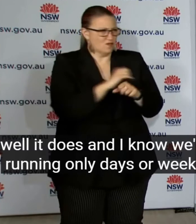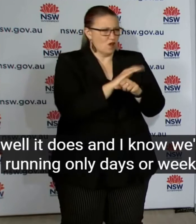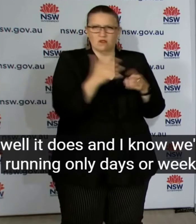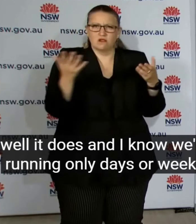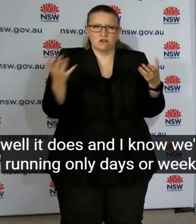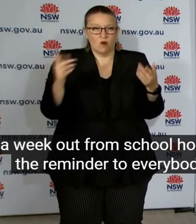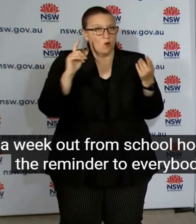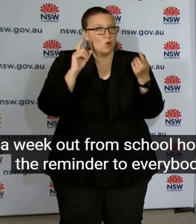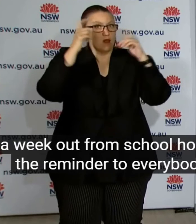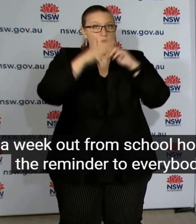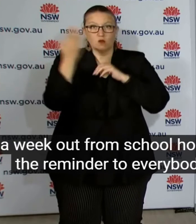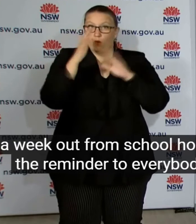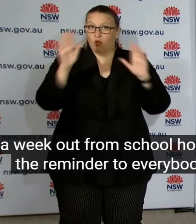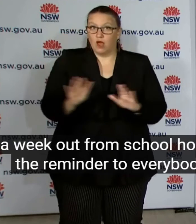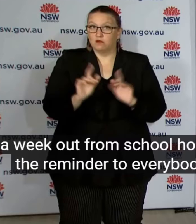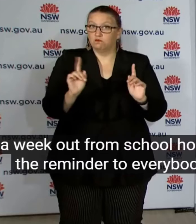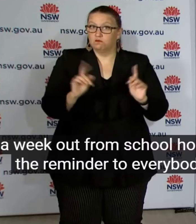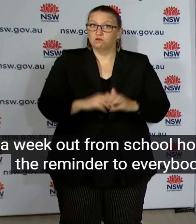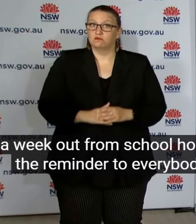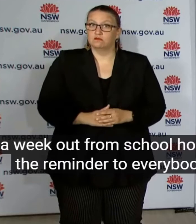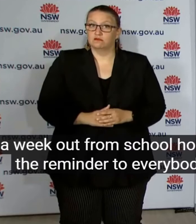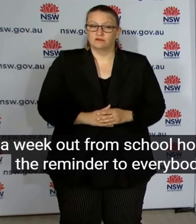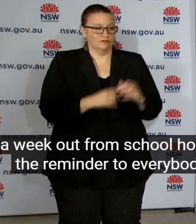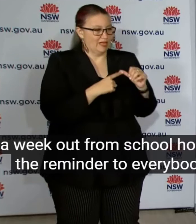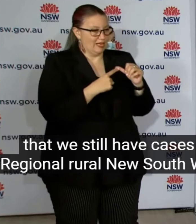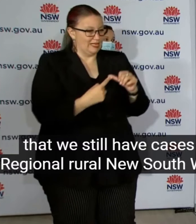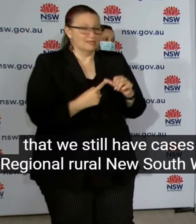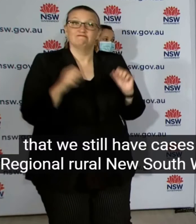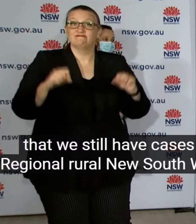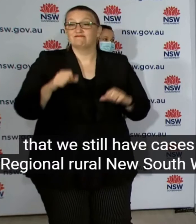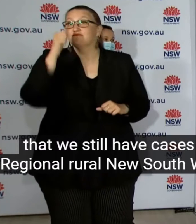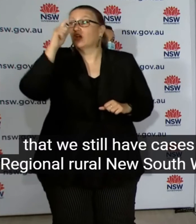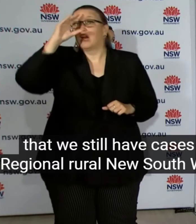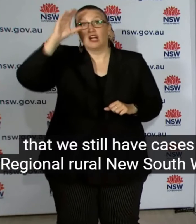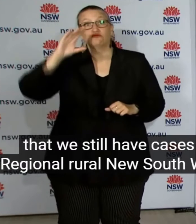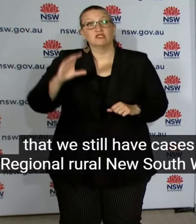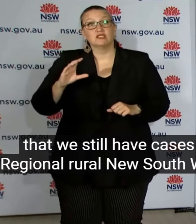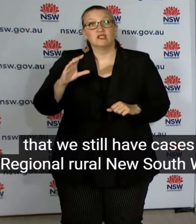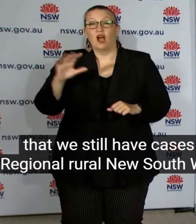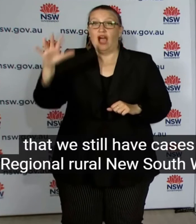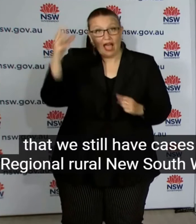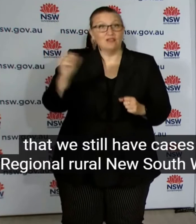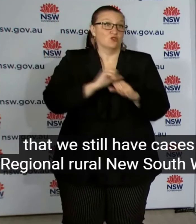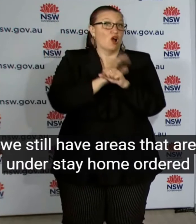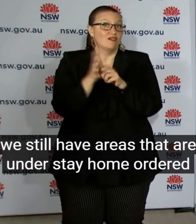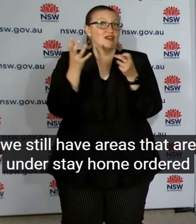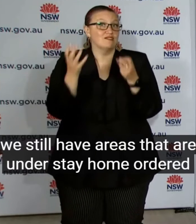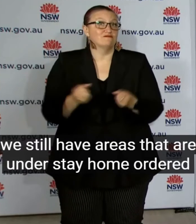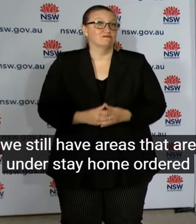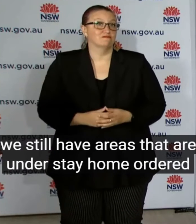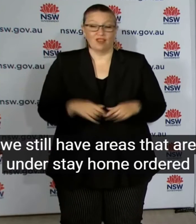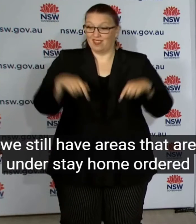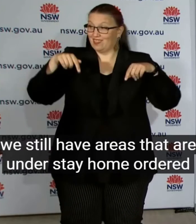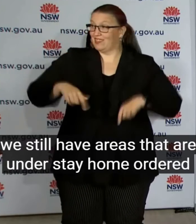Wales. We still have areas that are under stay-home orders. And the reality here is it's not these school holidays you should be travelling. Again, I encourage people to